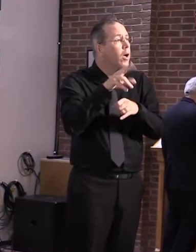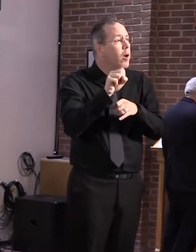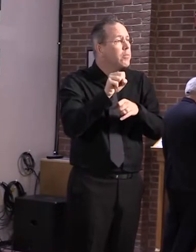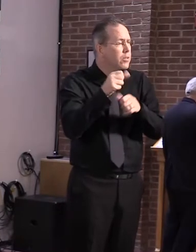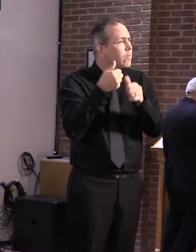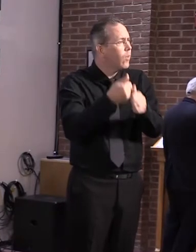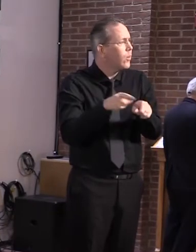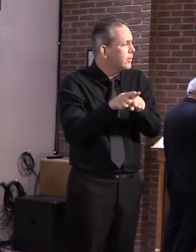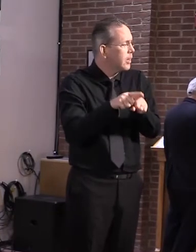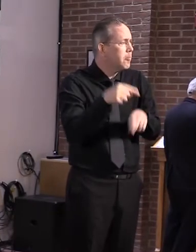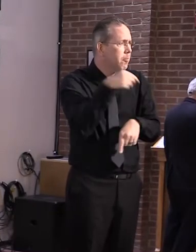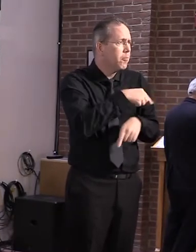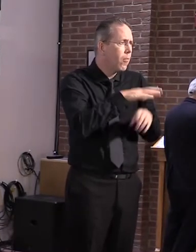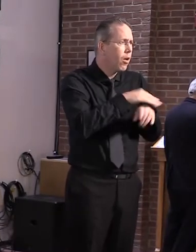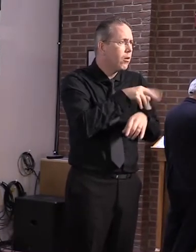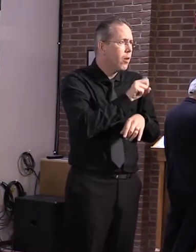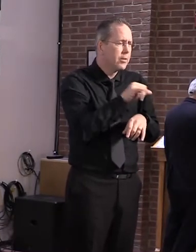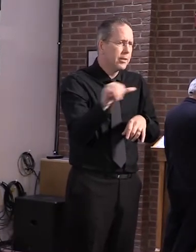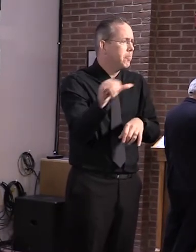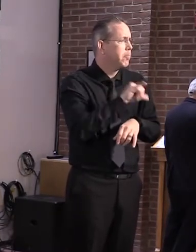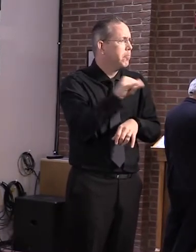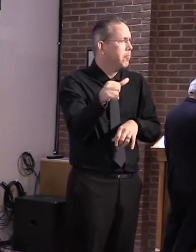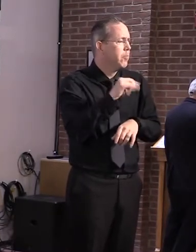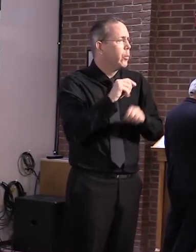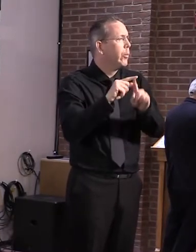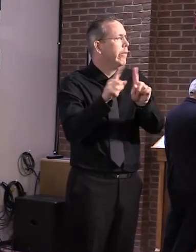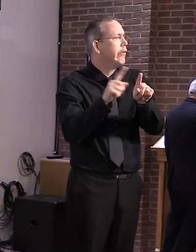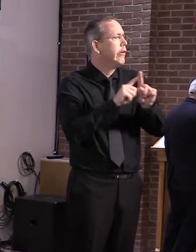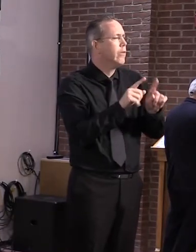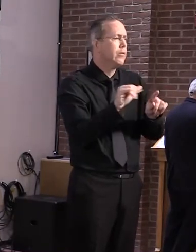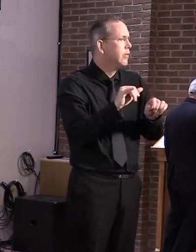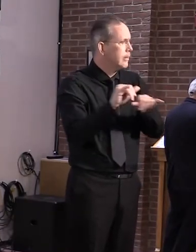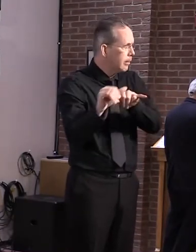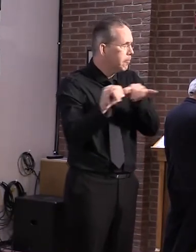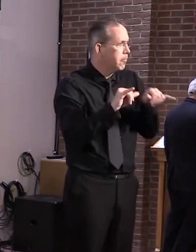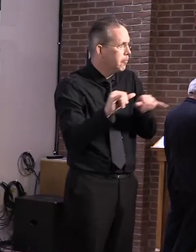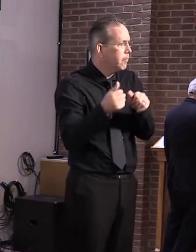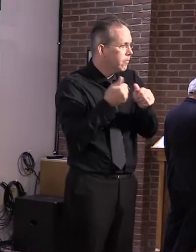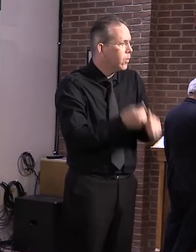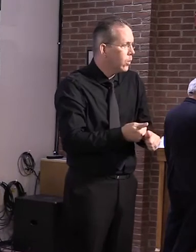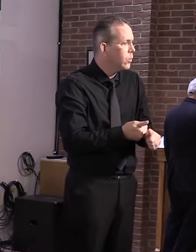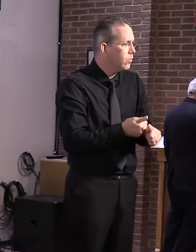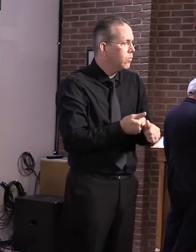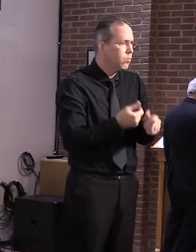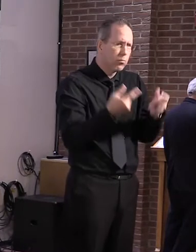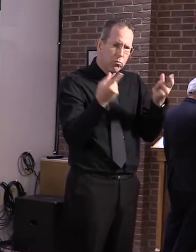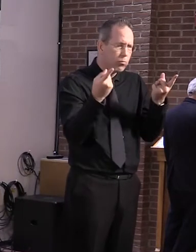would be the same. There's no different contract for all of our students. There'd be one contract for